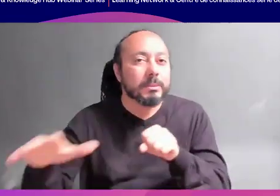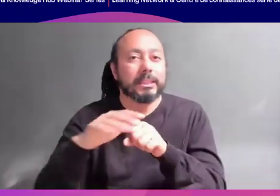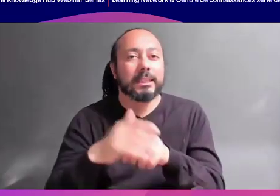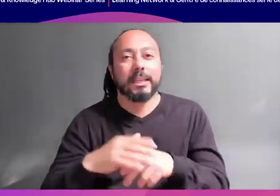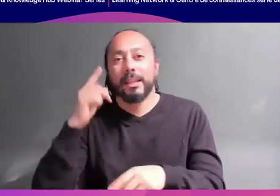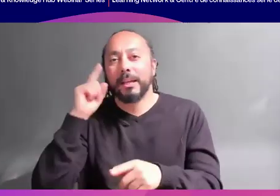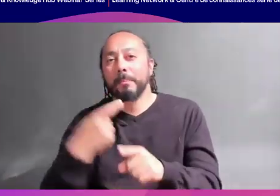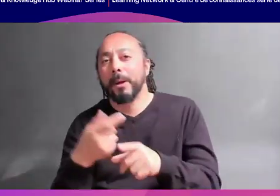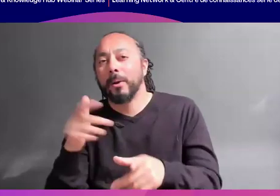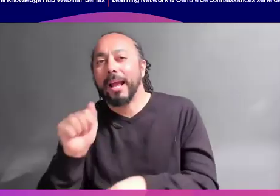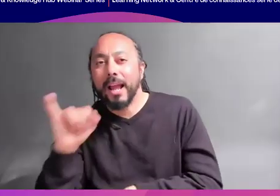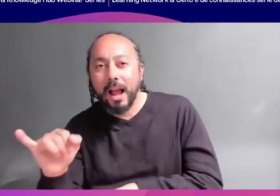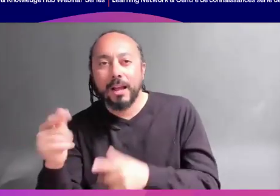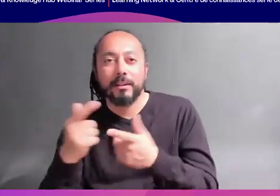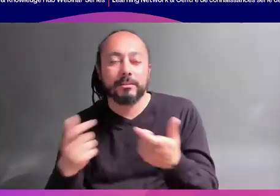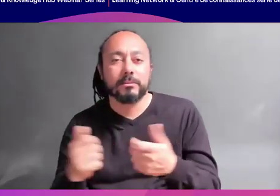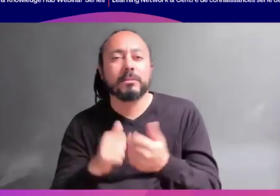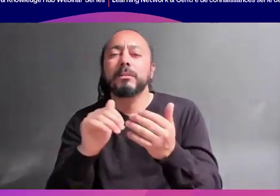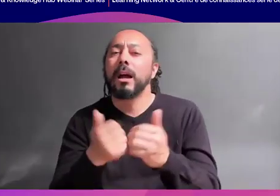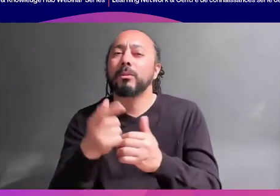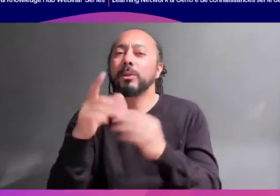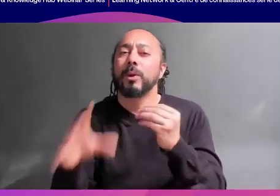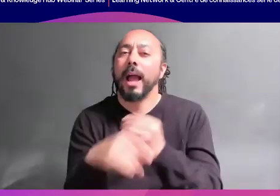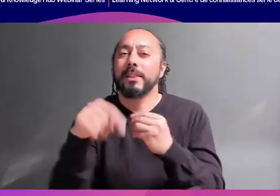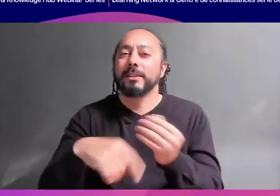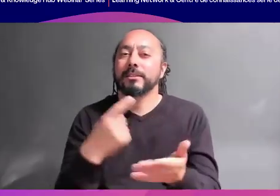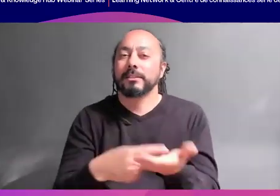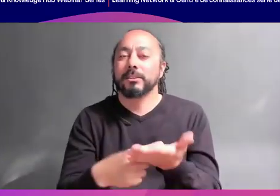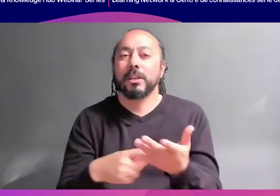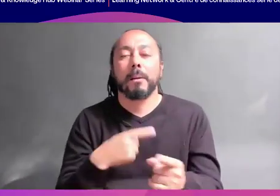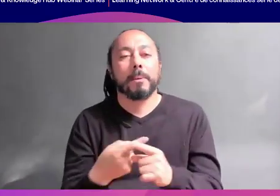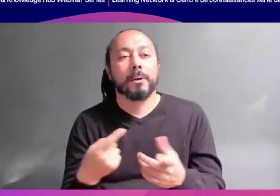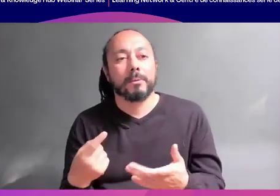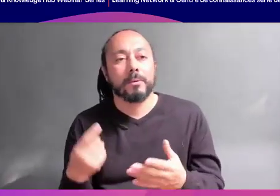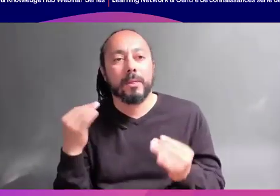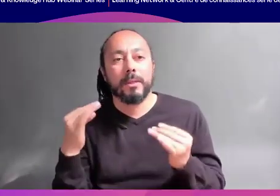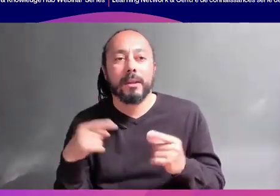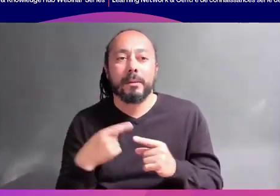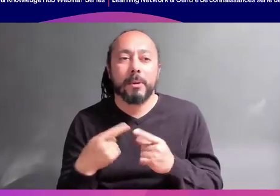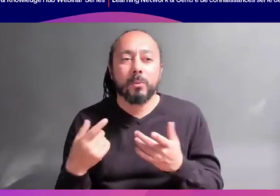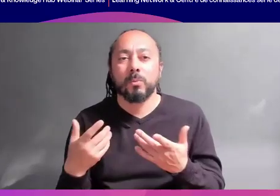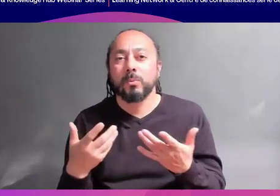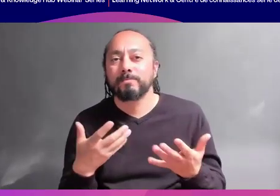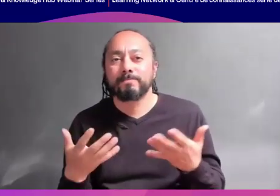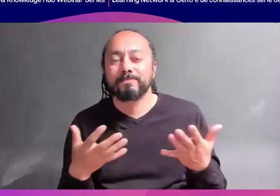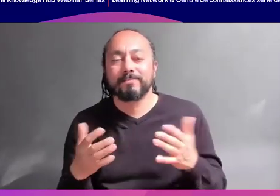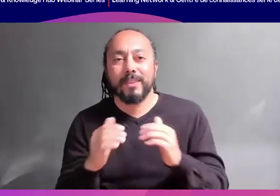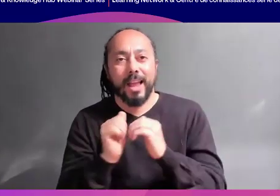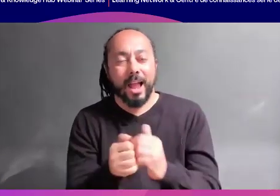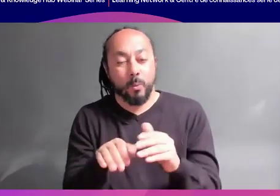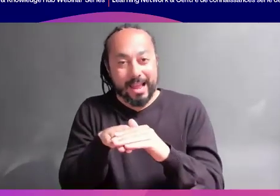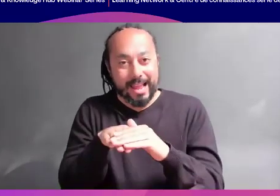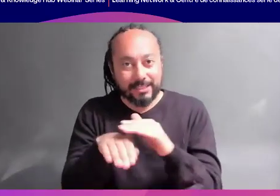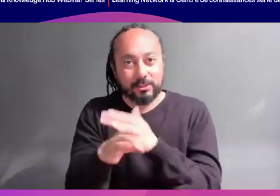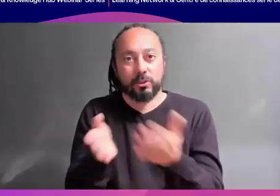So what do you want to add to this conversation about thinking about how the access to services